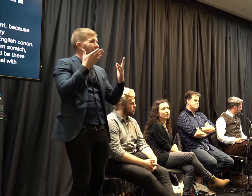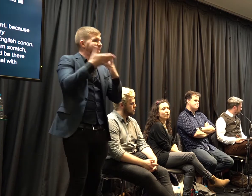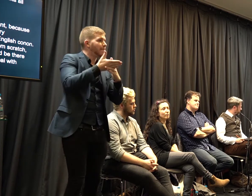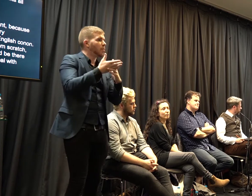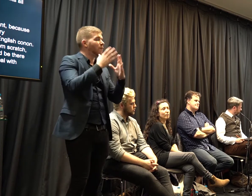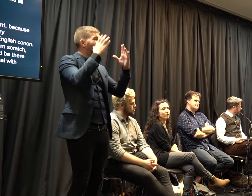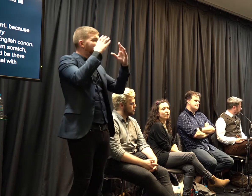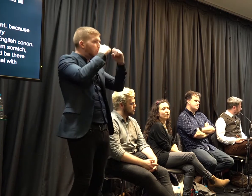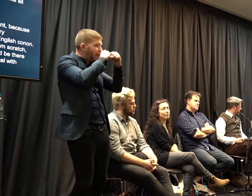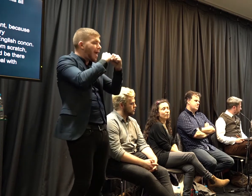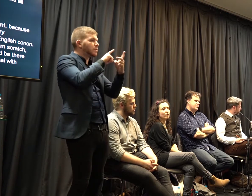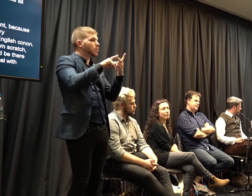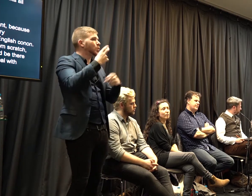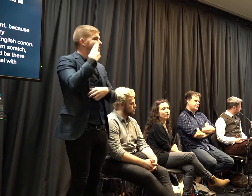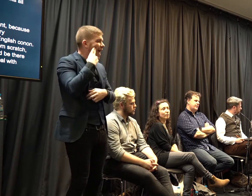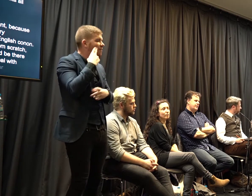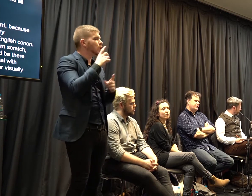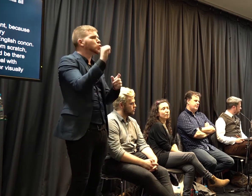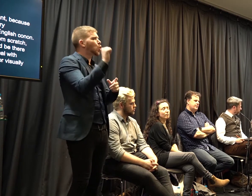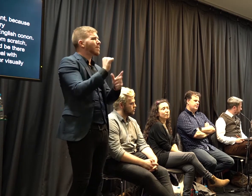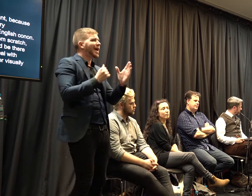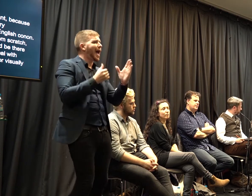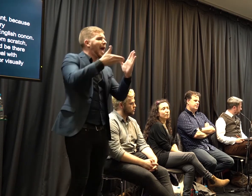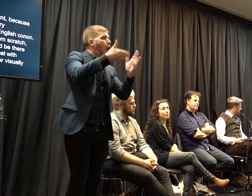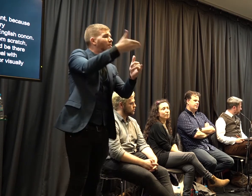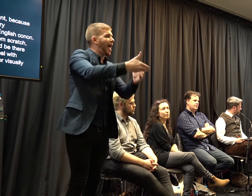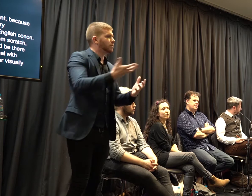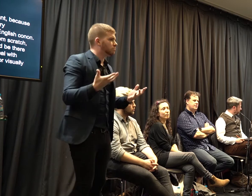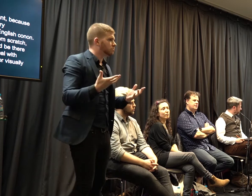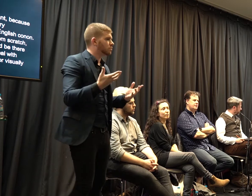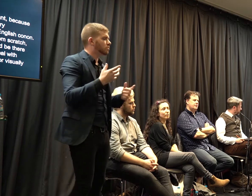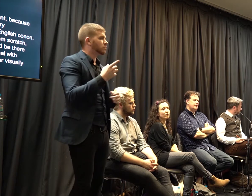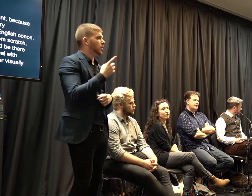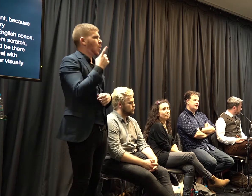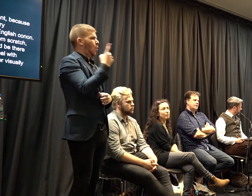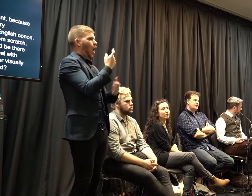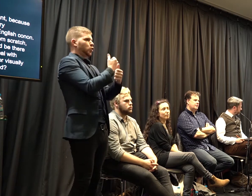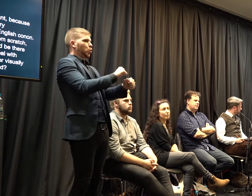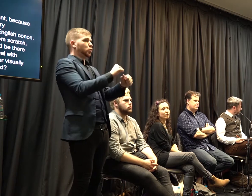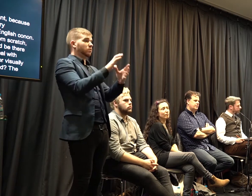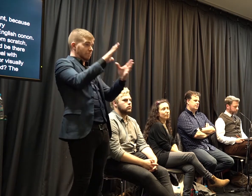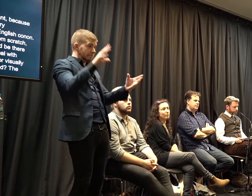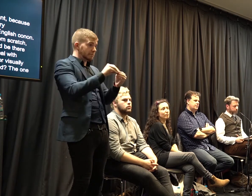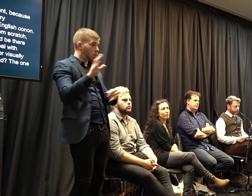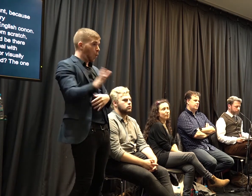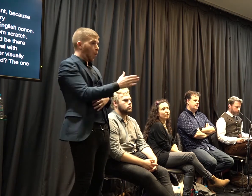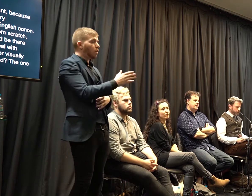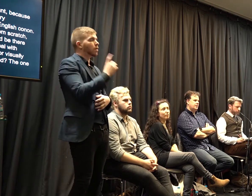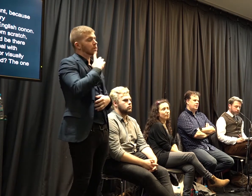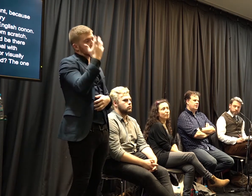visually impaired people, not as an add-on at the end? The one-size-fits-all thing is, I think, a huge mistake.